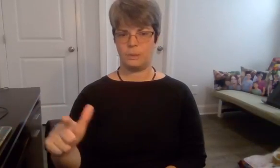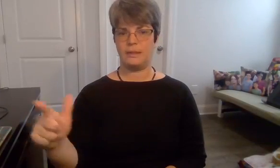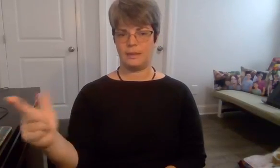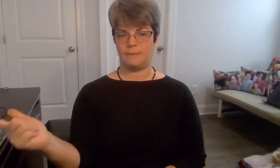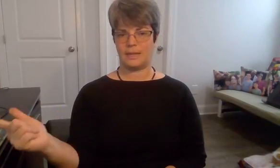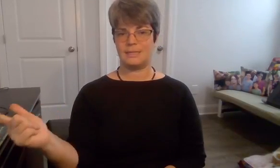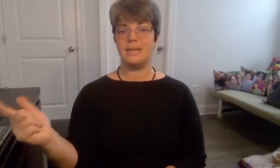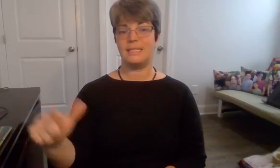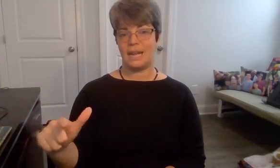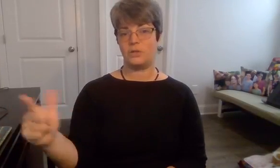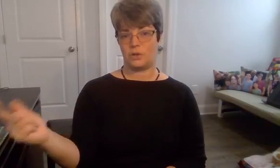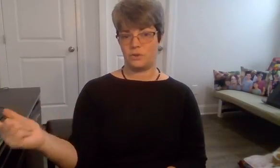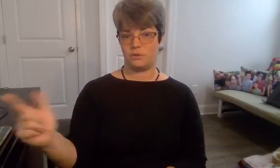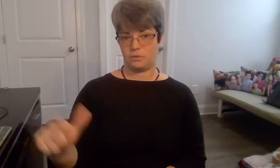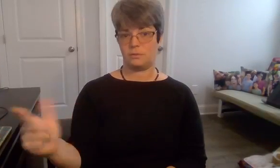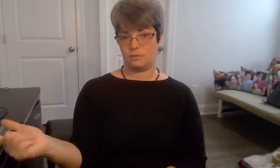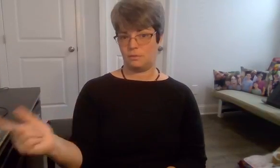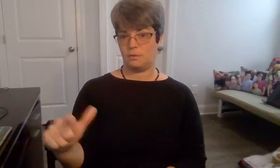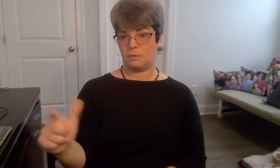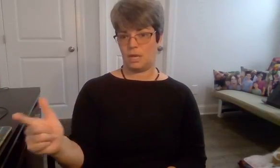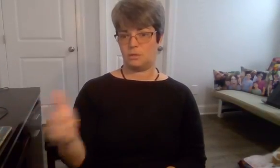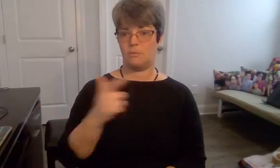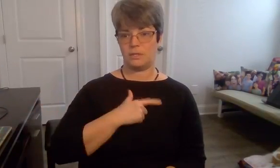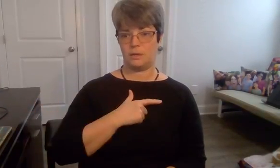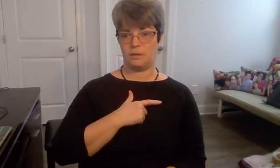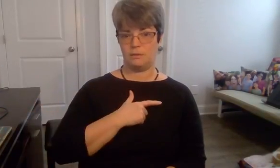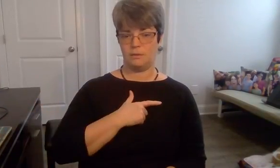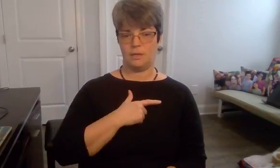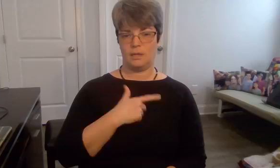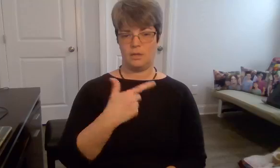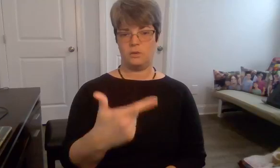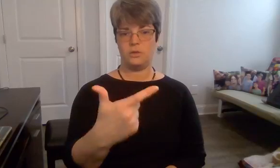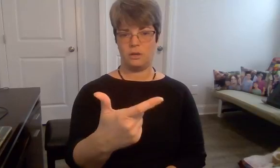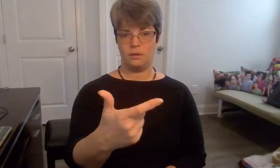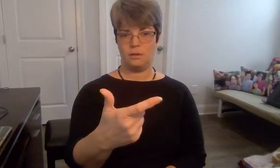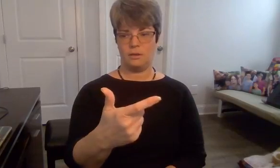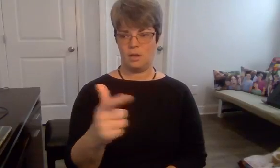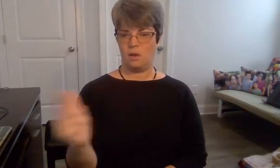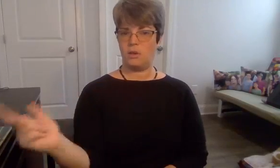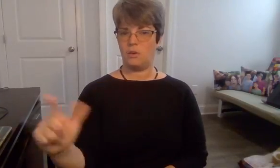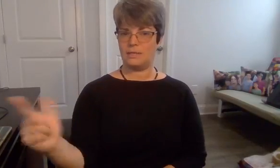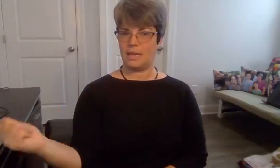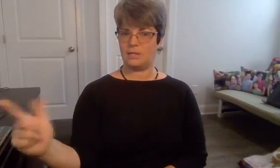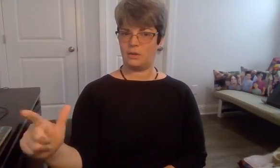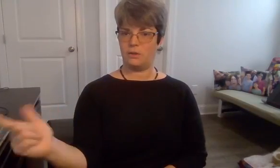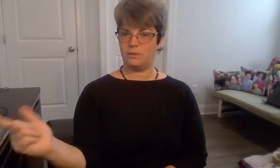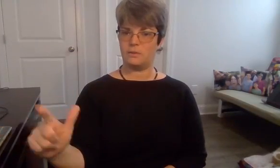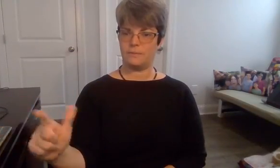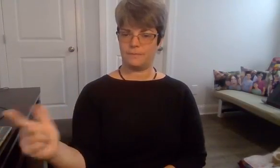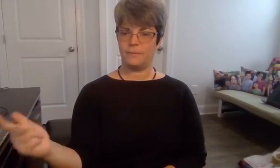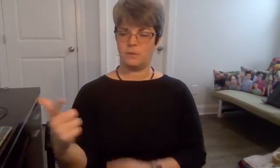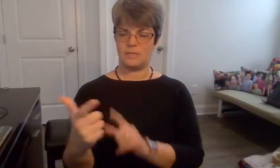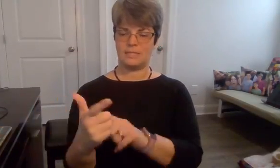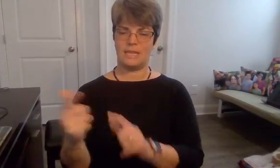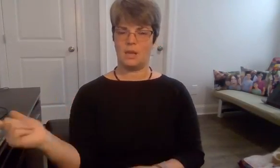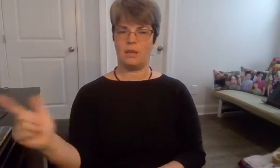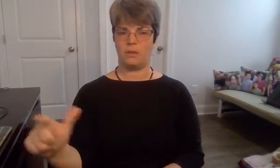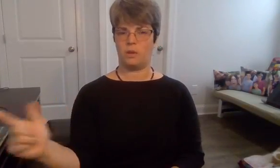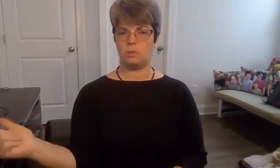between them. That's take turns, right? So my turn, your turn. Okay, you guys take turns. So it's that same L that goes back